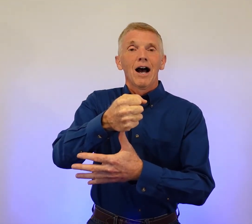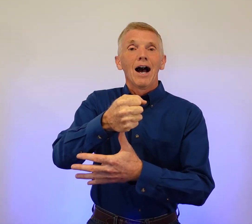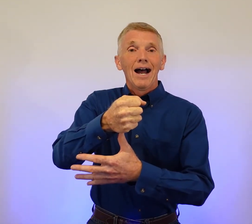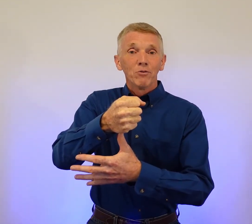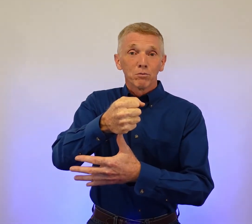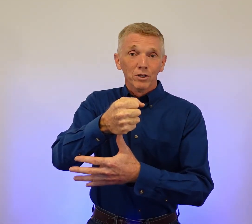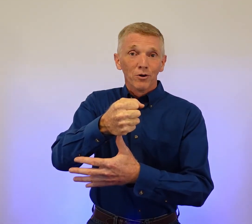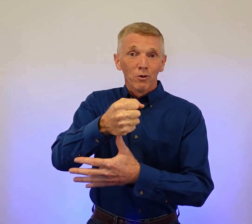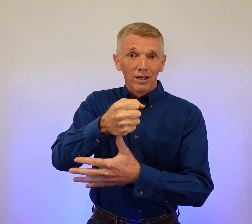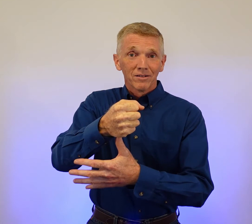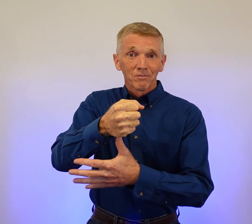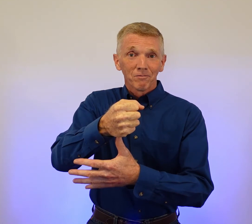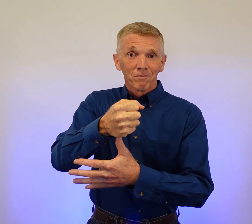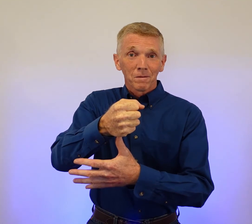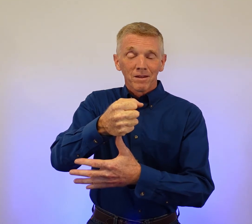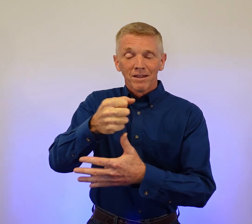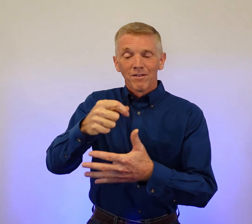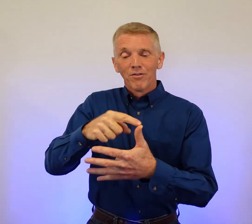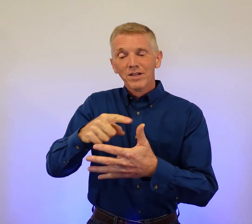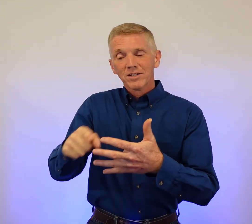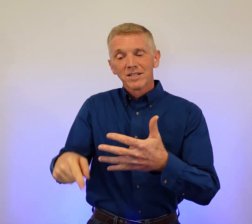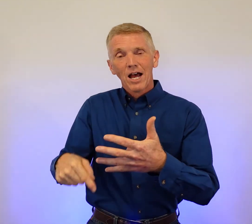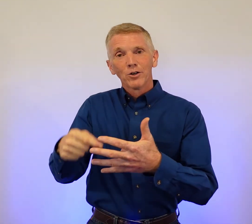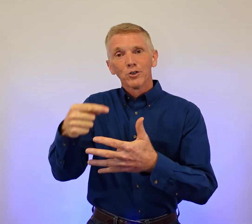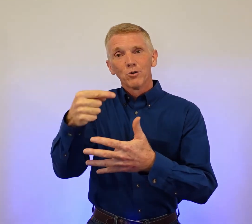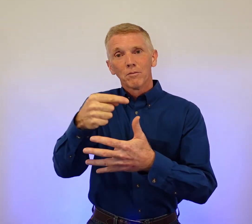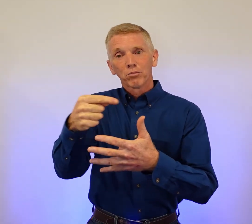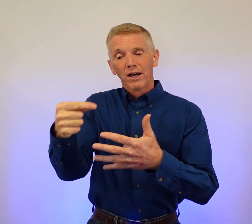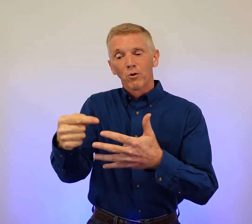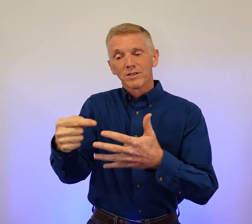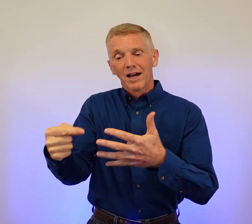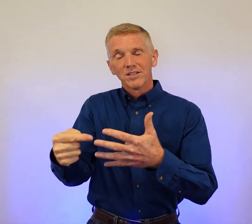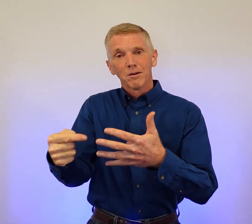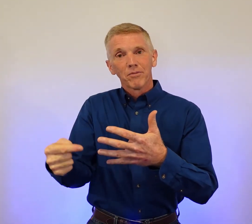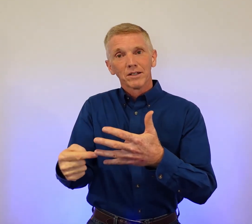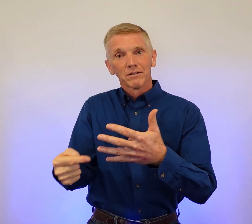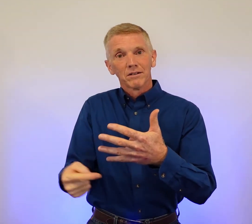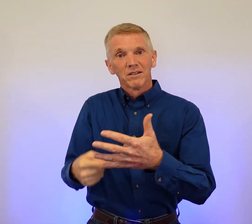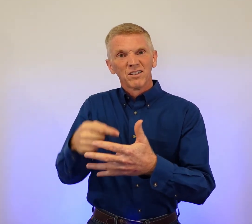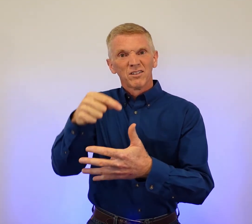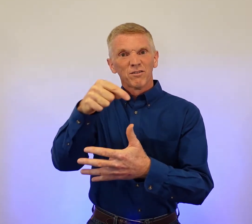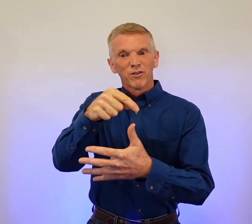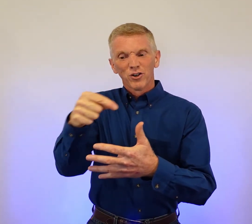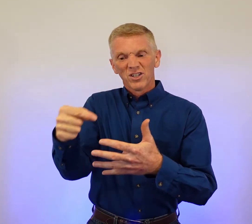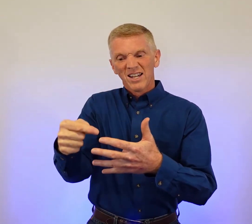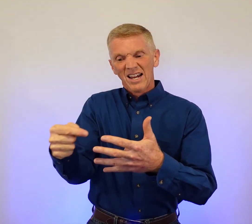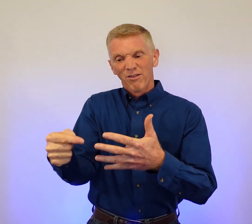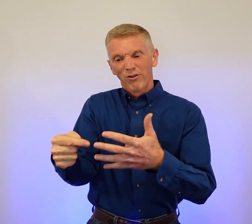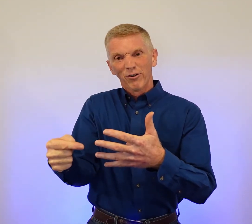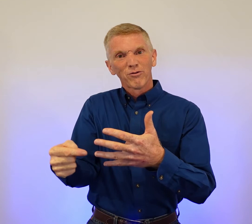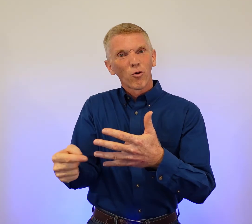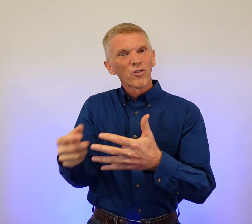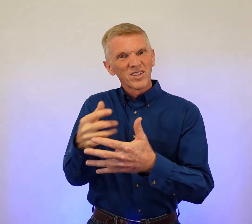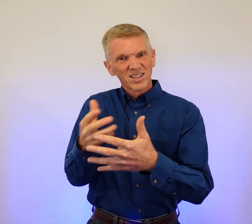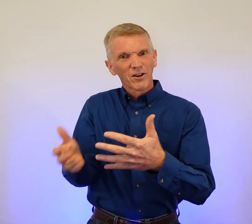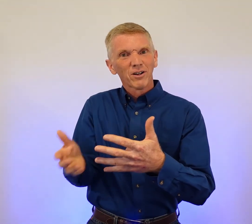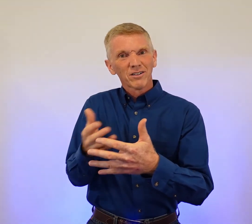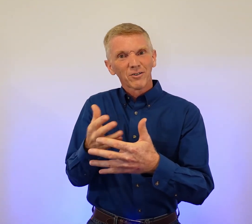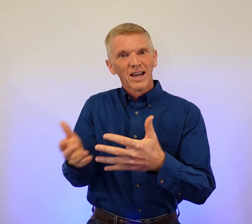I was blown away. This is how you prioritize something. First, second, third, fourth, etc. Okay, this is